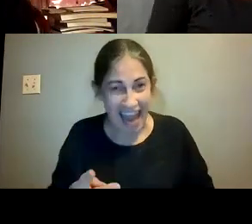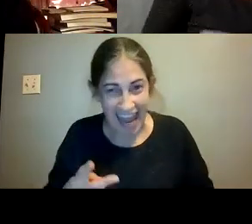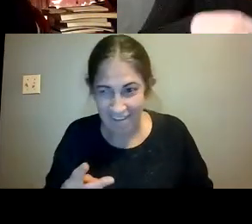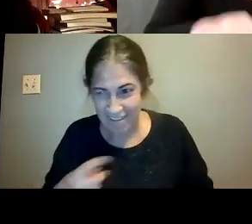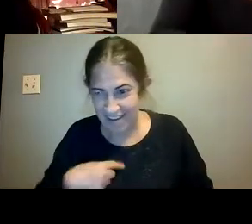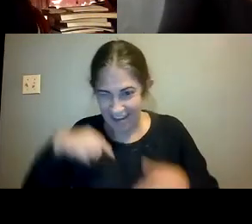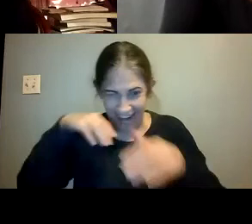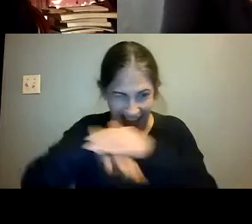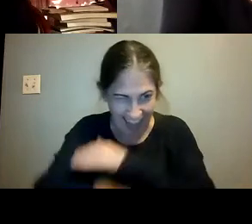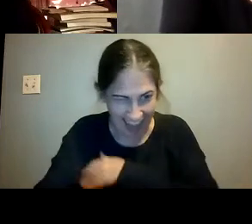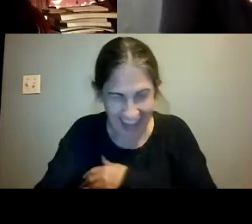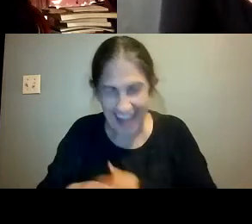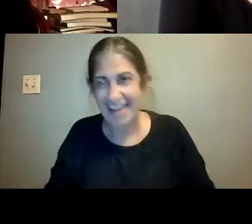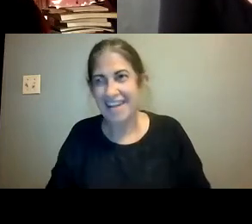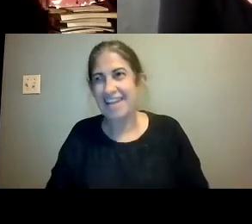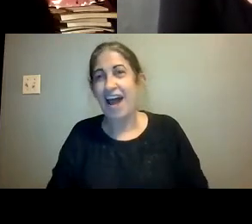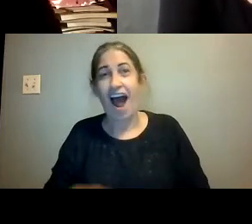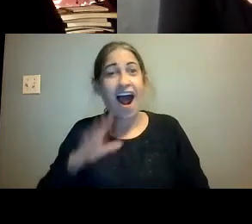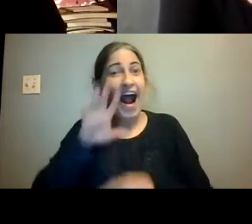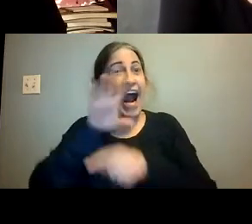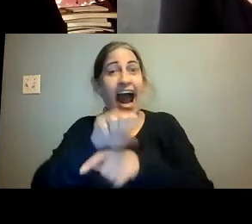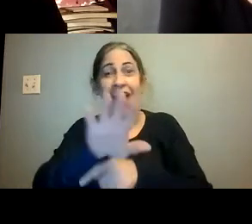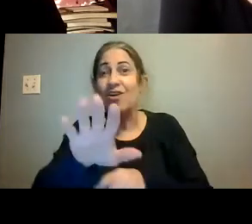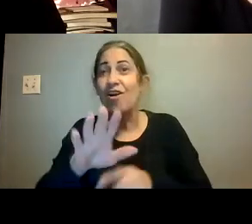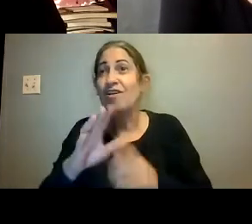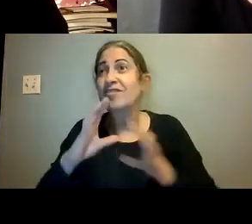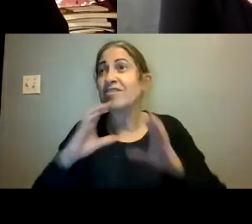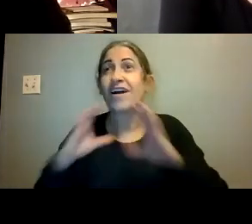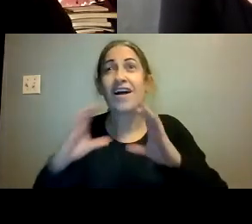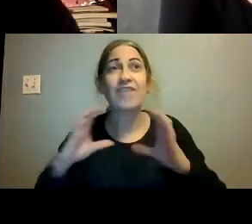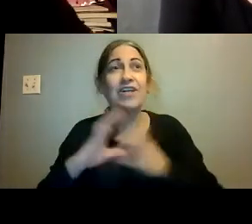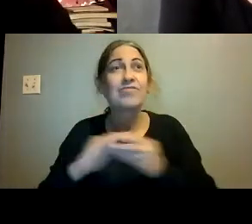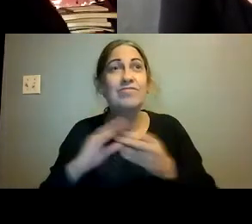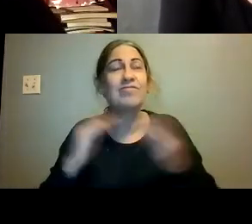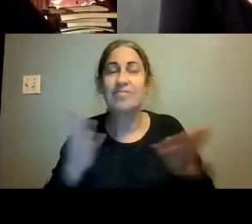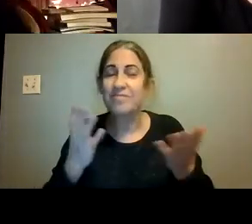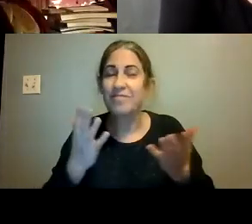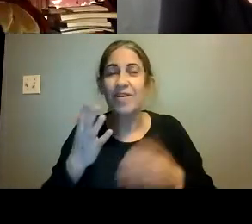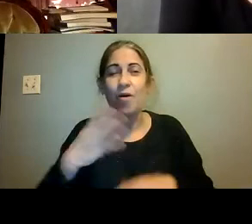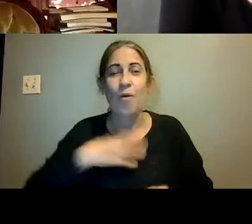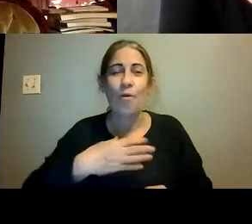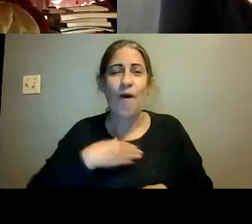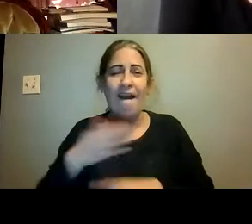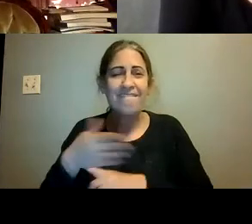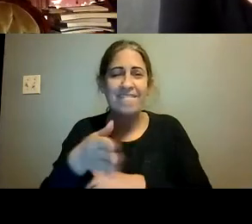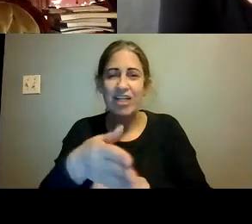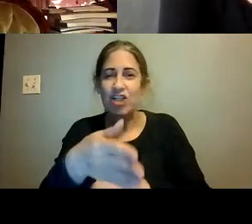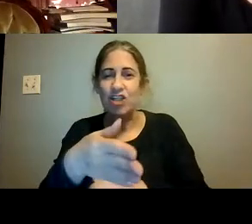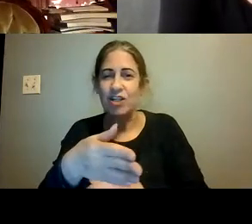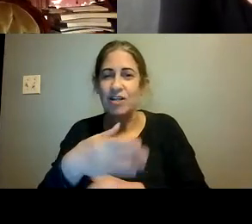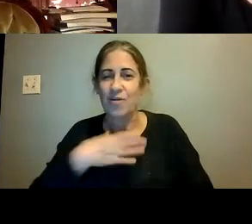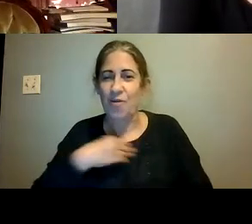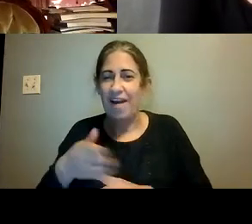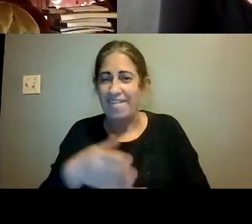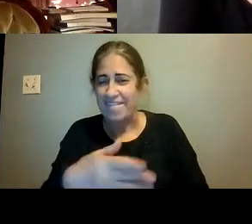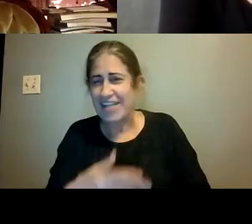You know, I kind of missed half the program. I did come in late. I did catch the conversation where